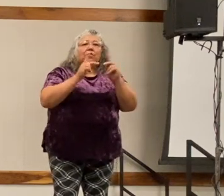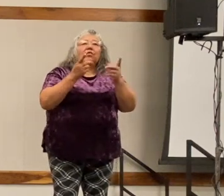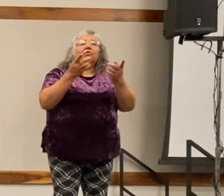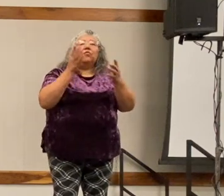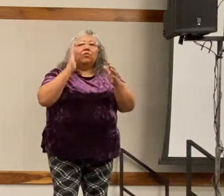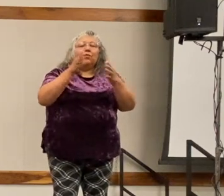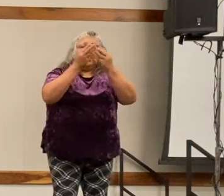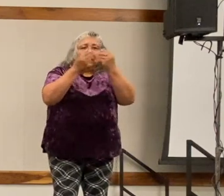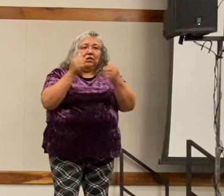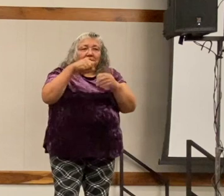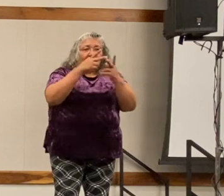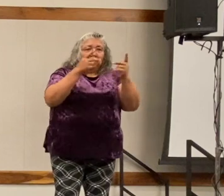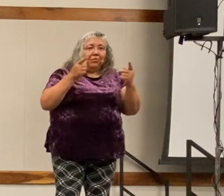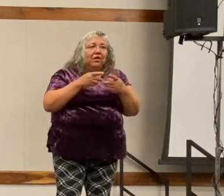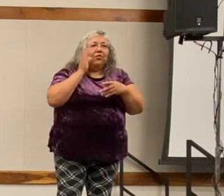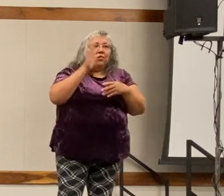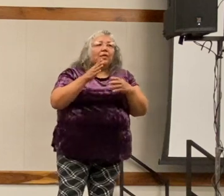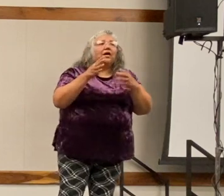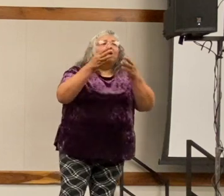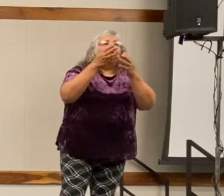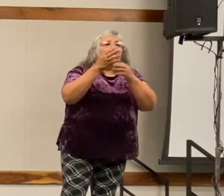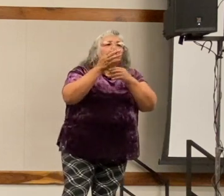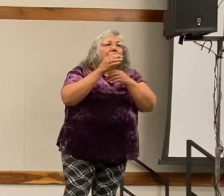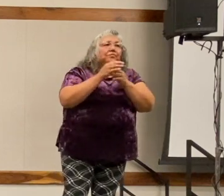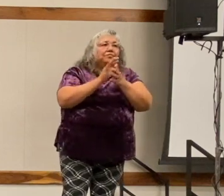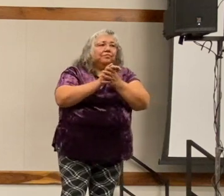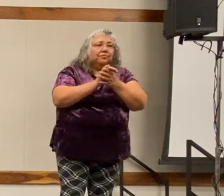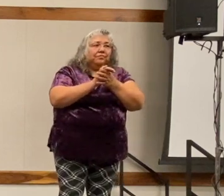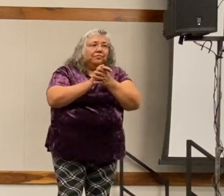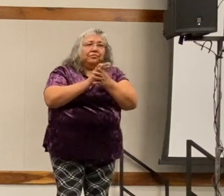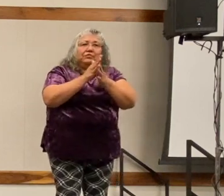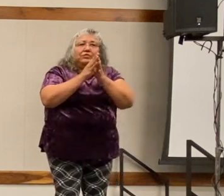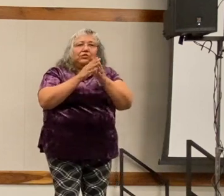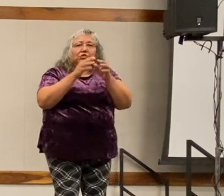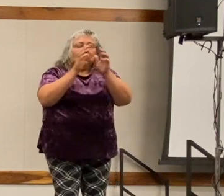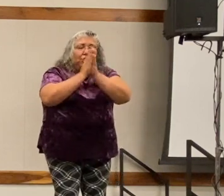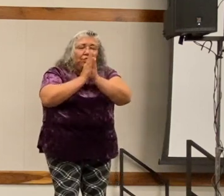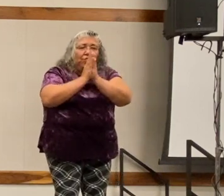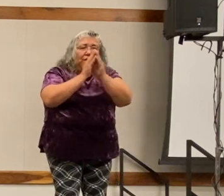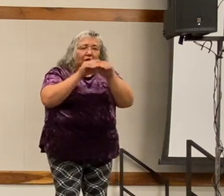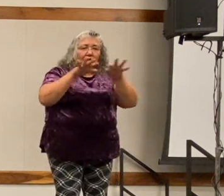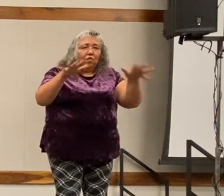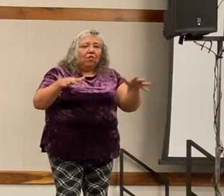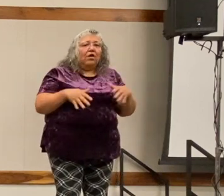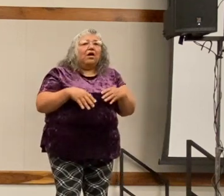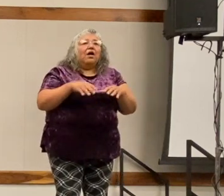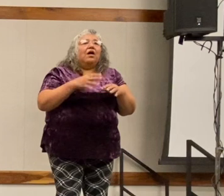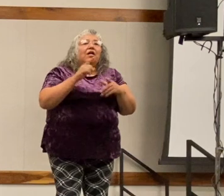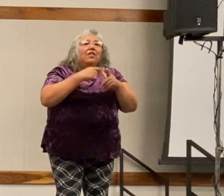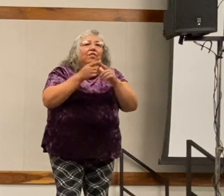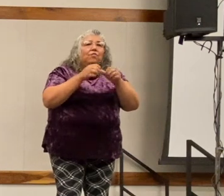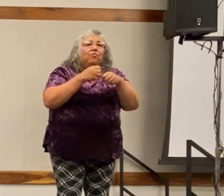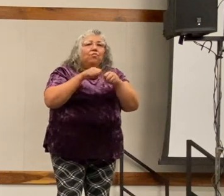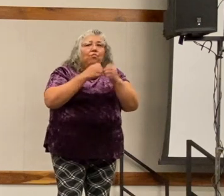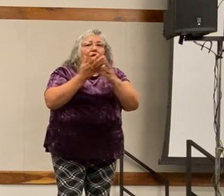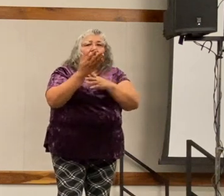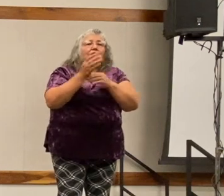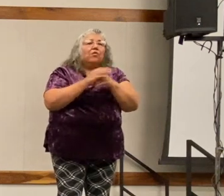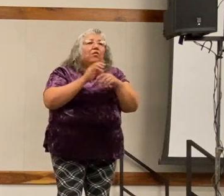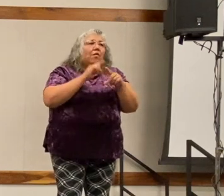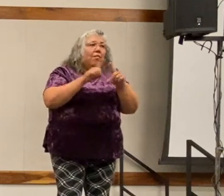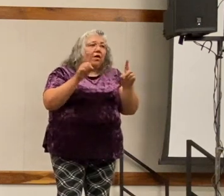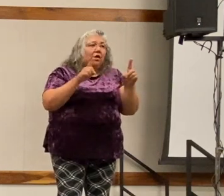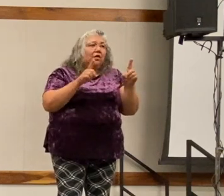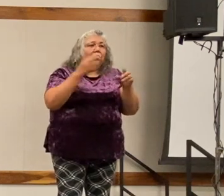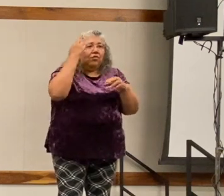be healed in this place. There are going to be people who are going to just be prayed over and have breakthroughs. I guarantee it's going to be happening. But the